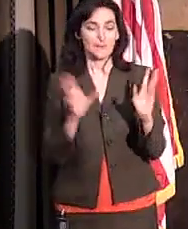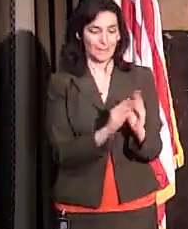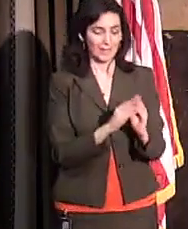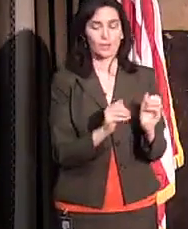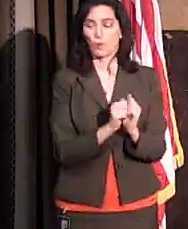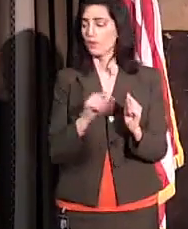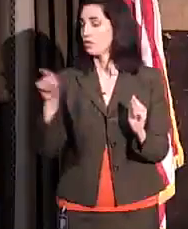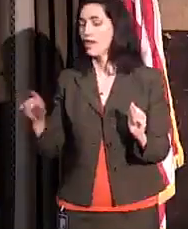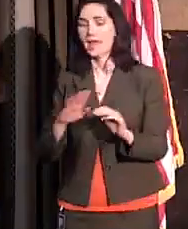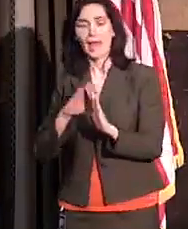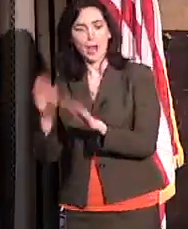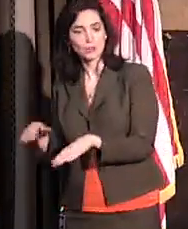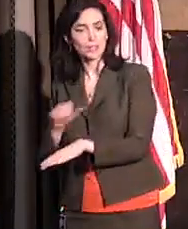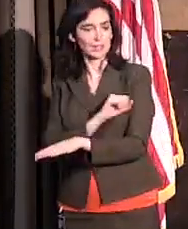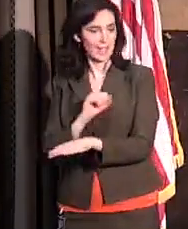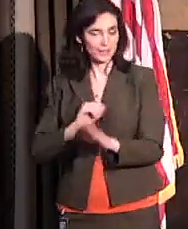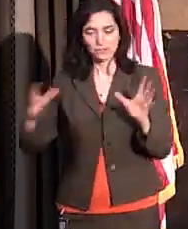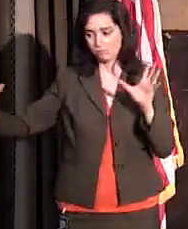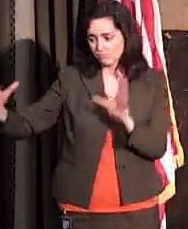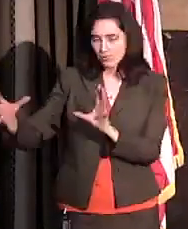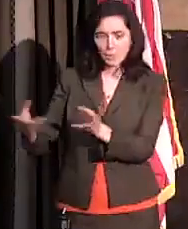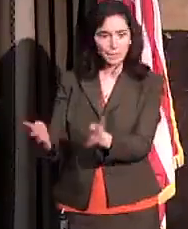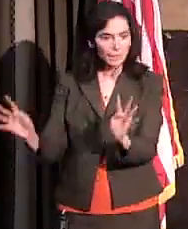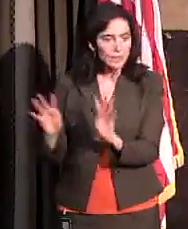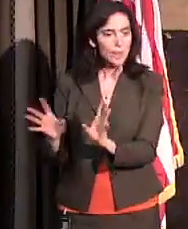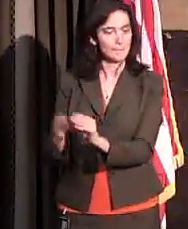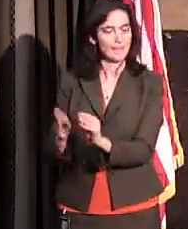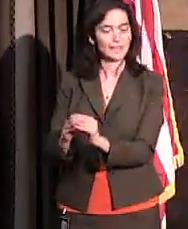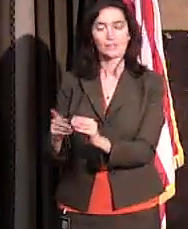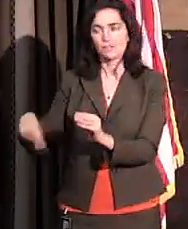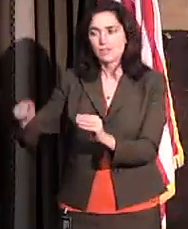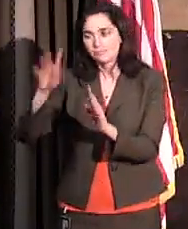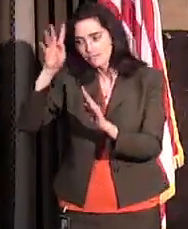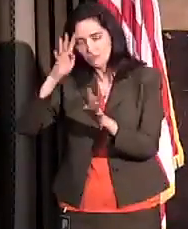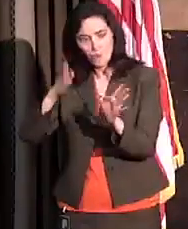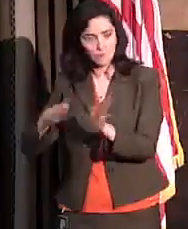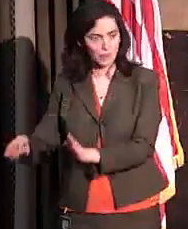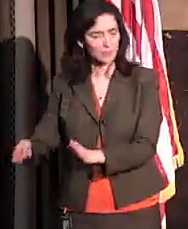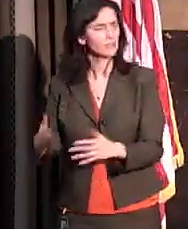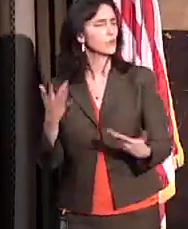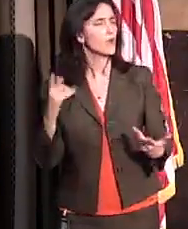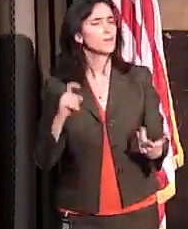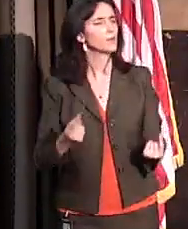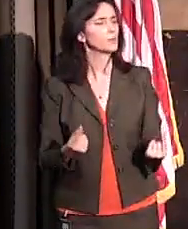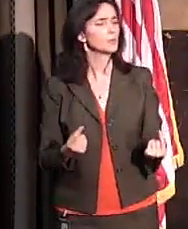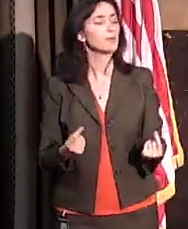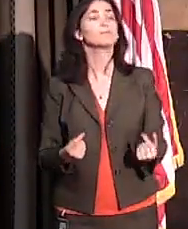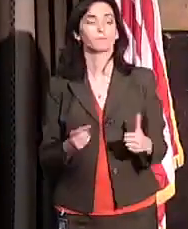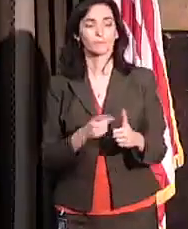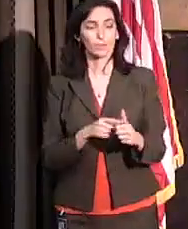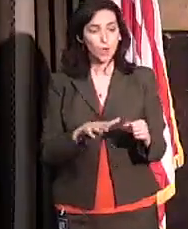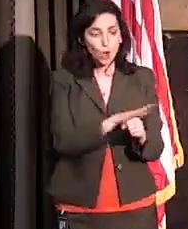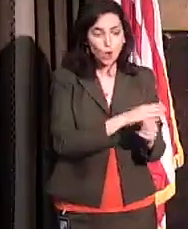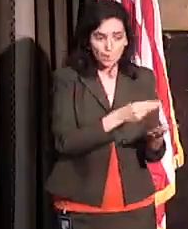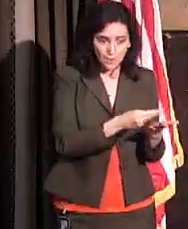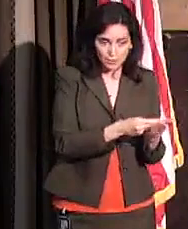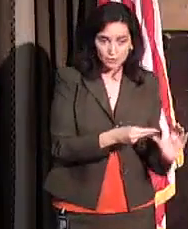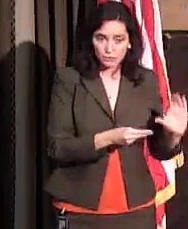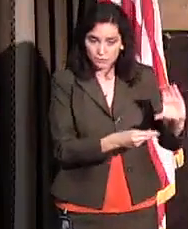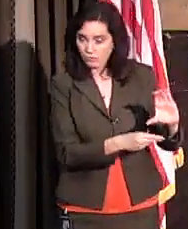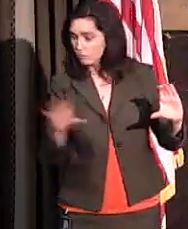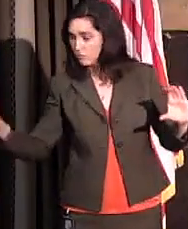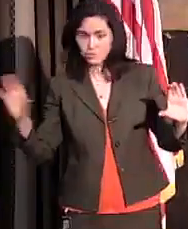Senate to come up with a plan, because there are several things that we have to do. We have to leverage for local funding, but we also have to make